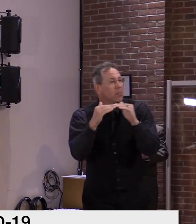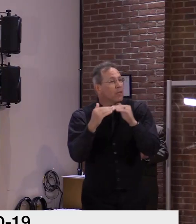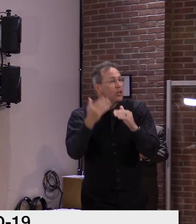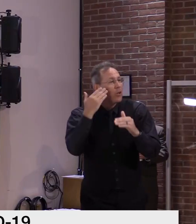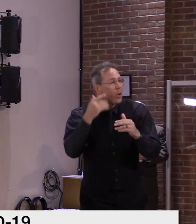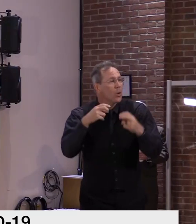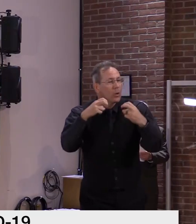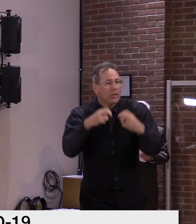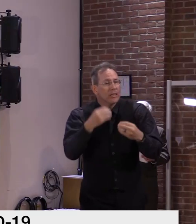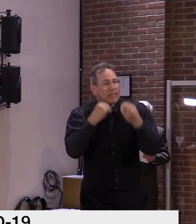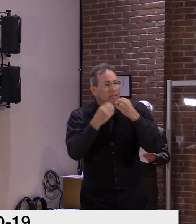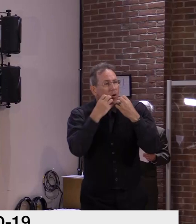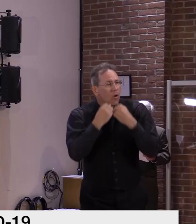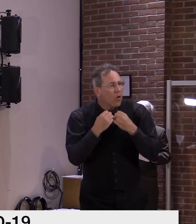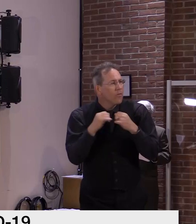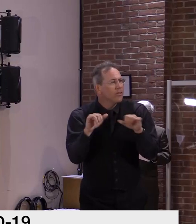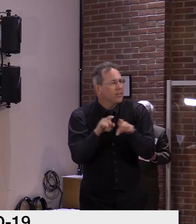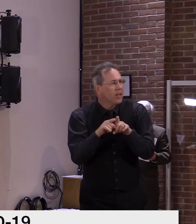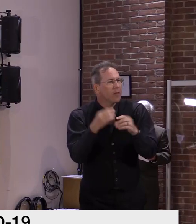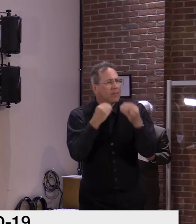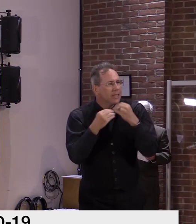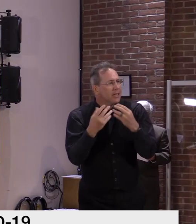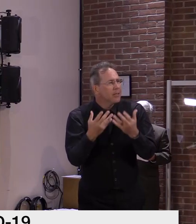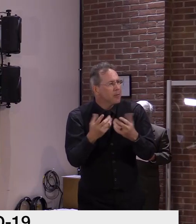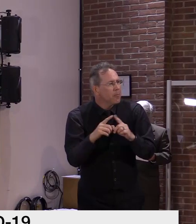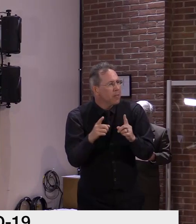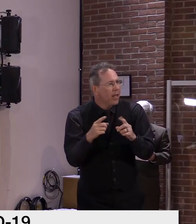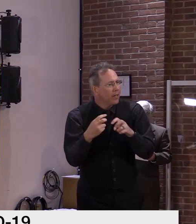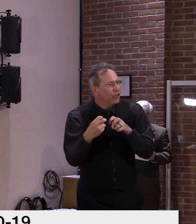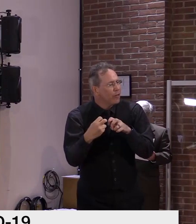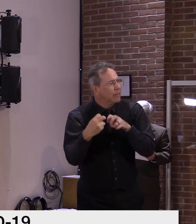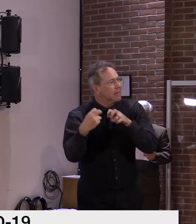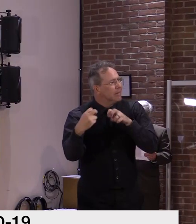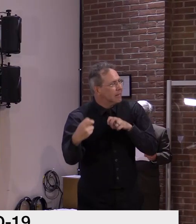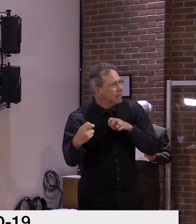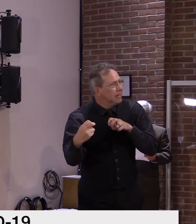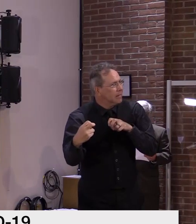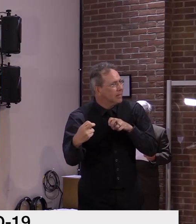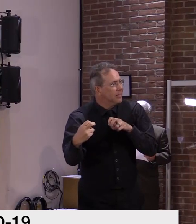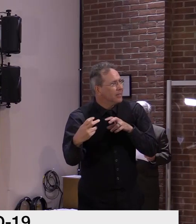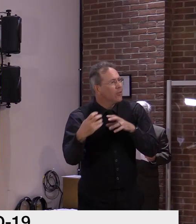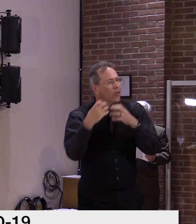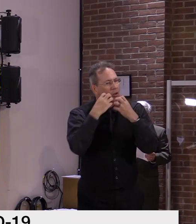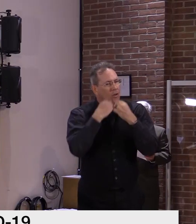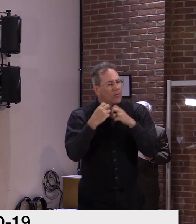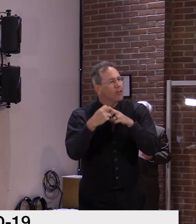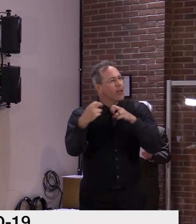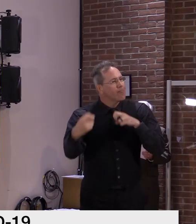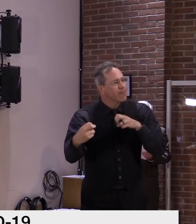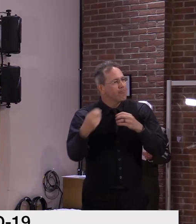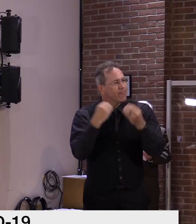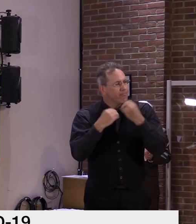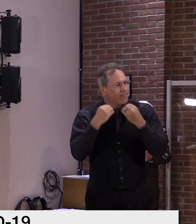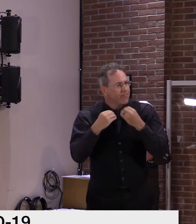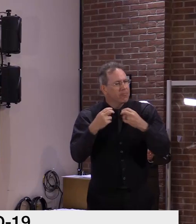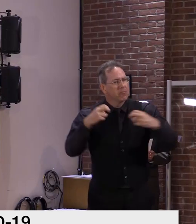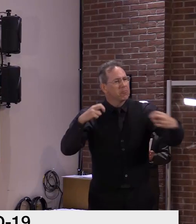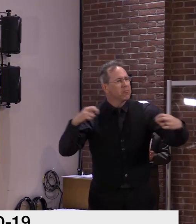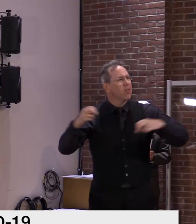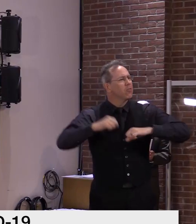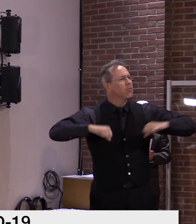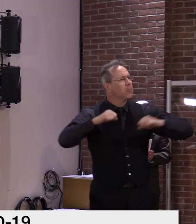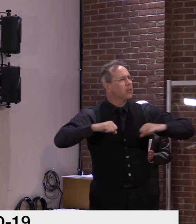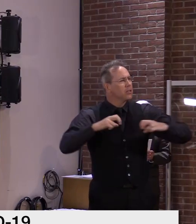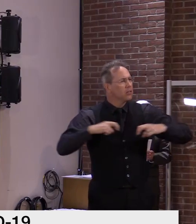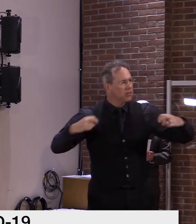other mitigation strategies, like making sure you have the distancing in place. And you may not be eating if you're at a gathering